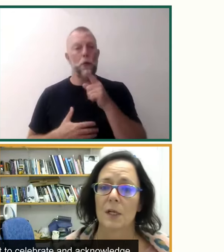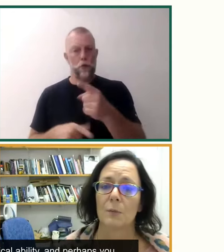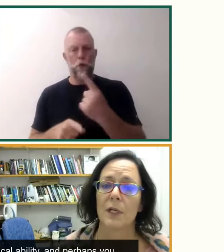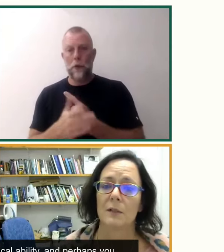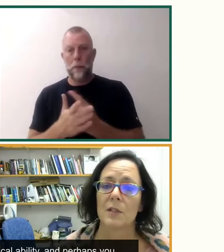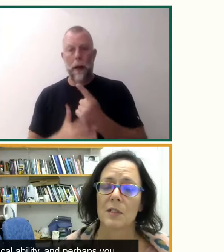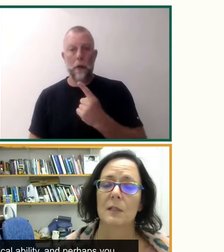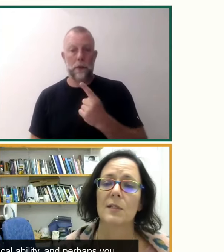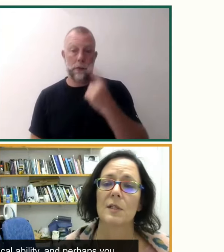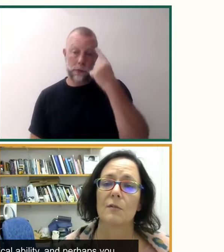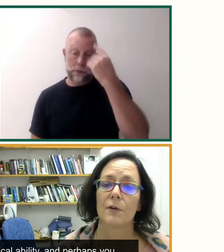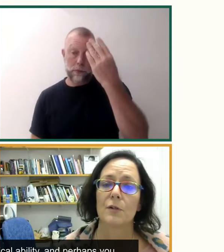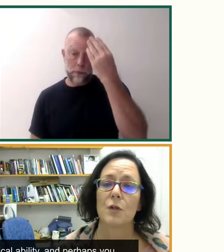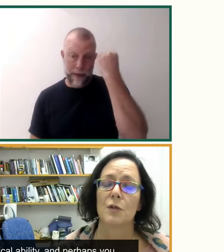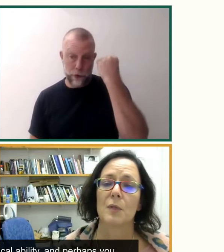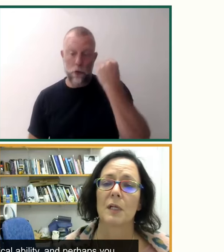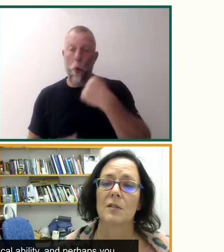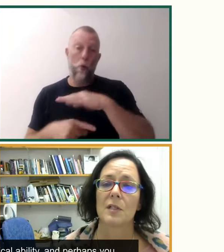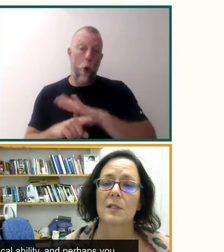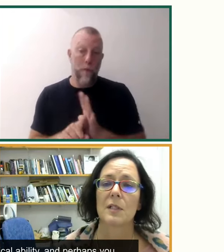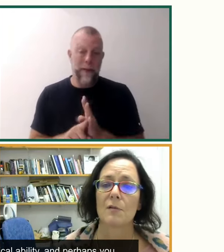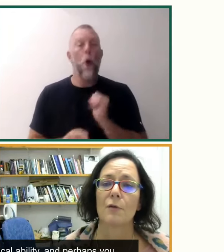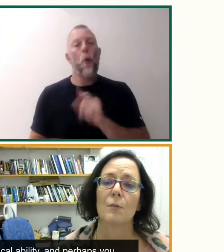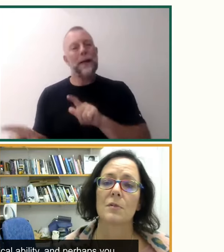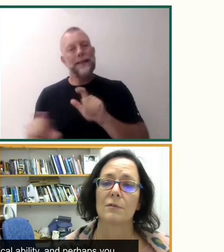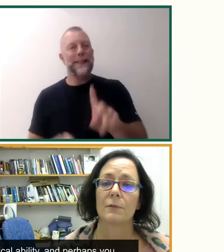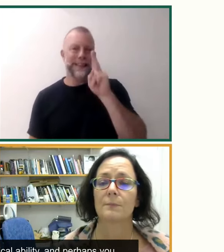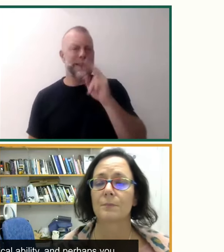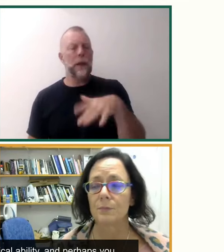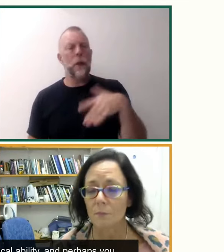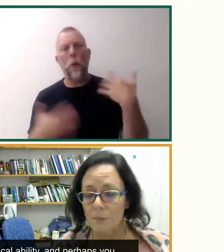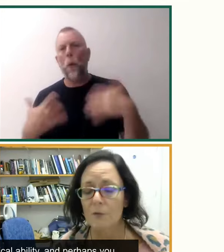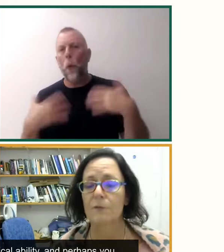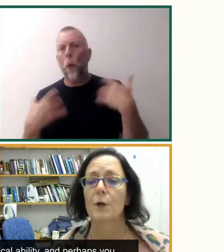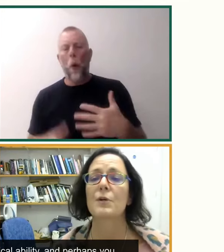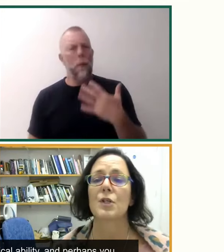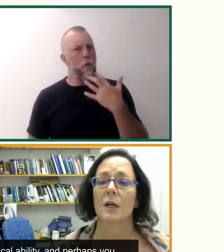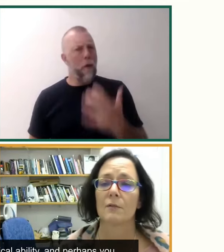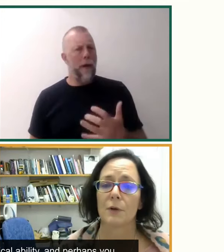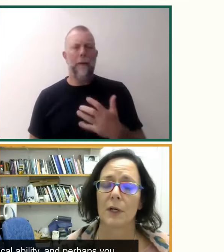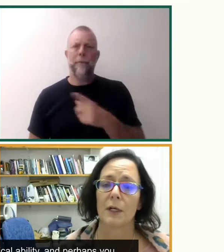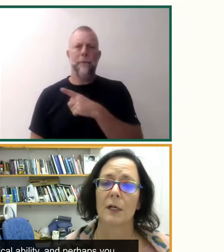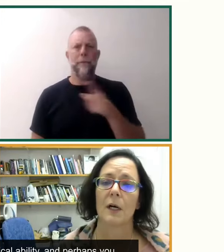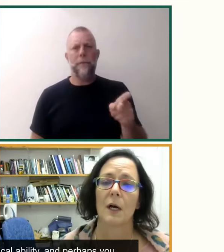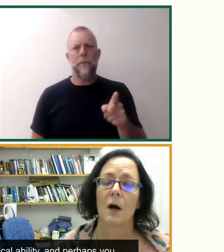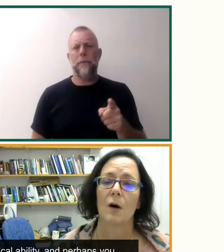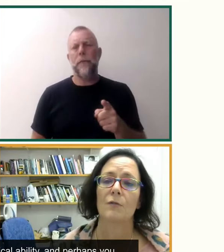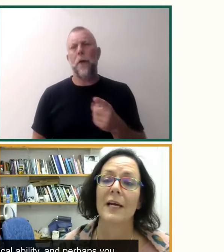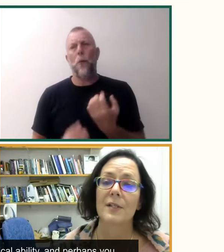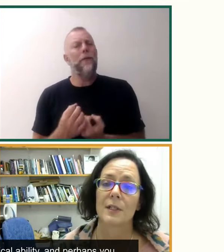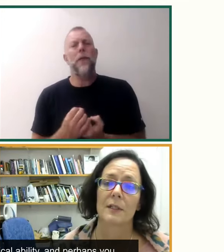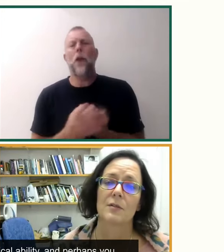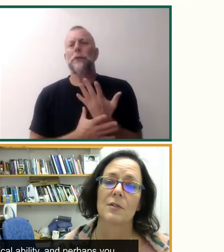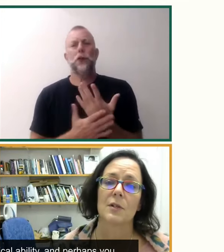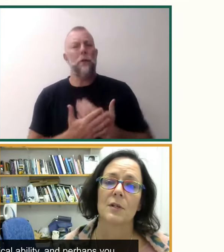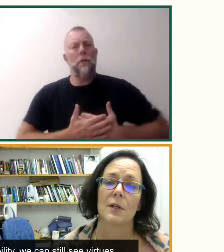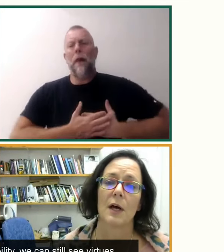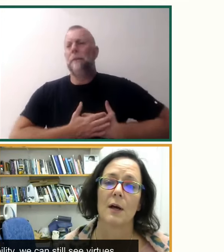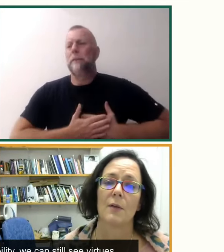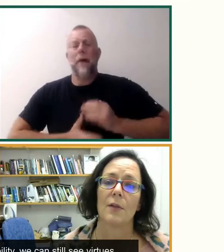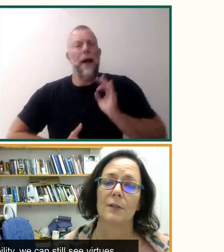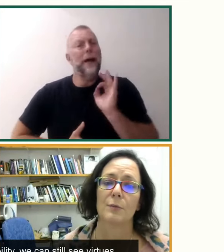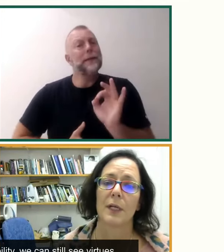cognitive ability, we can still see virtues, we can still see forms of flourishing, if you like, of